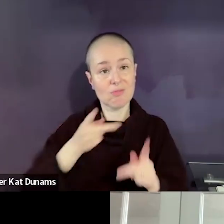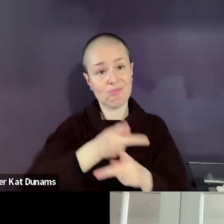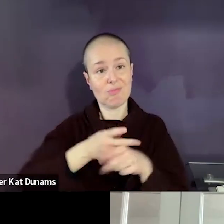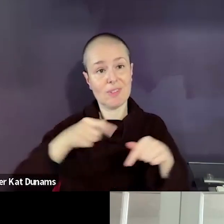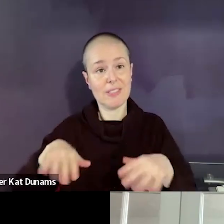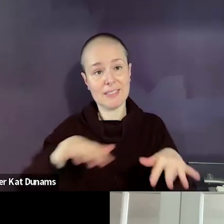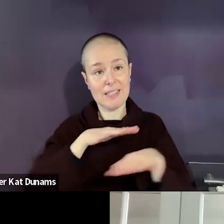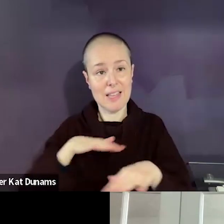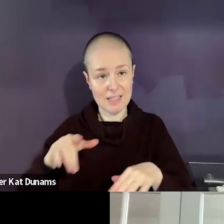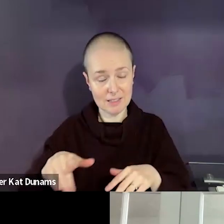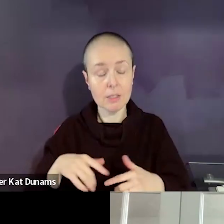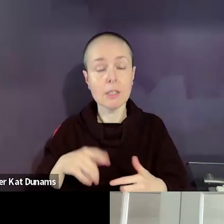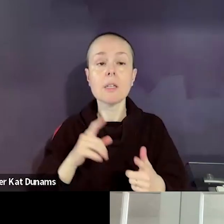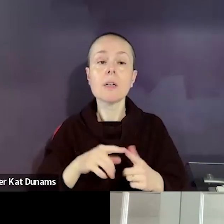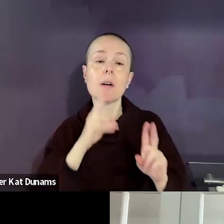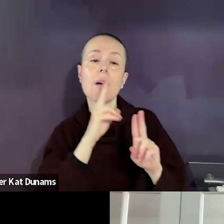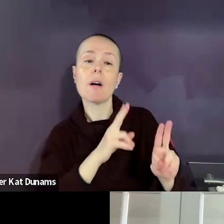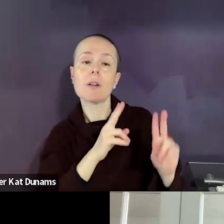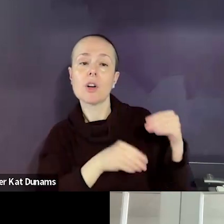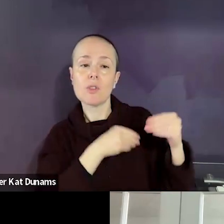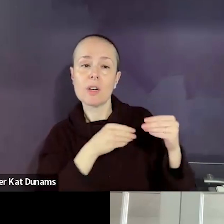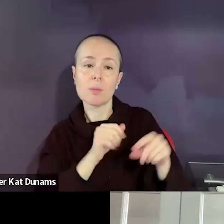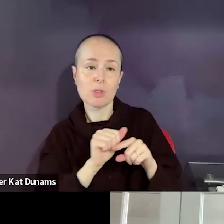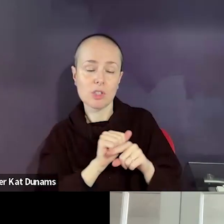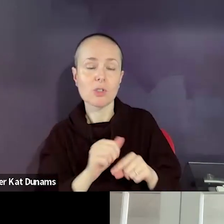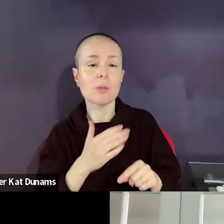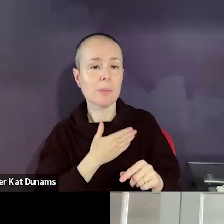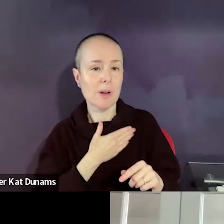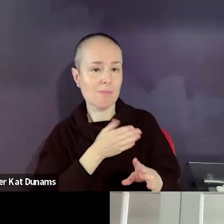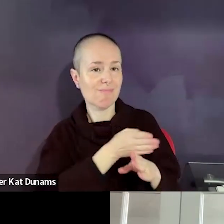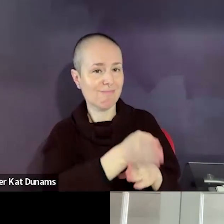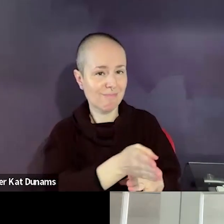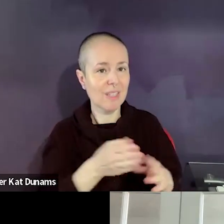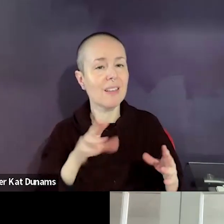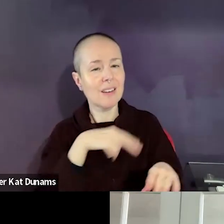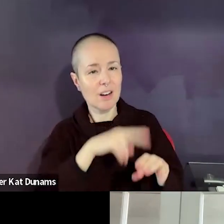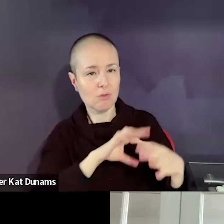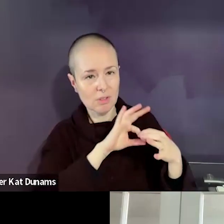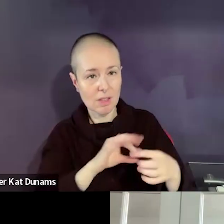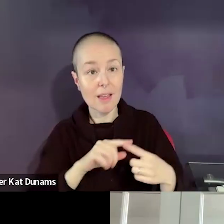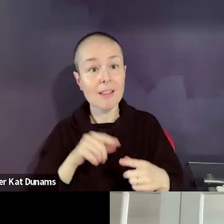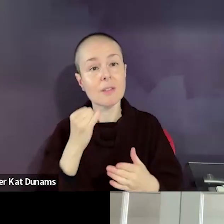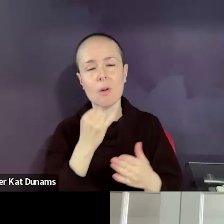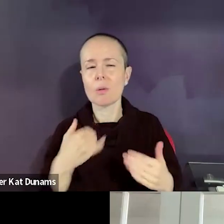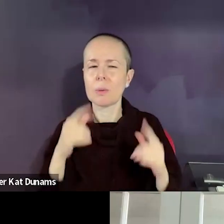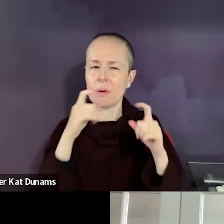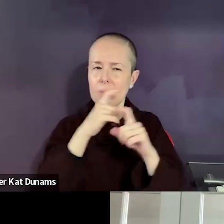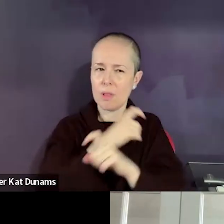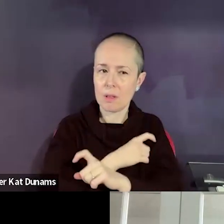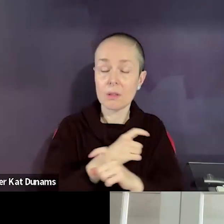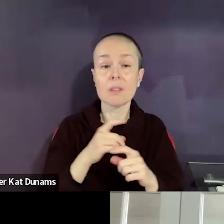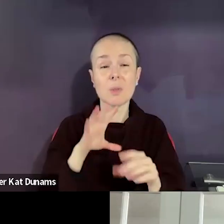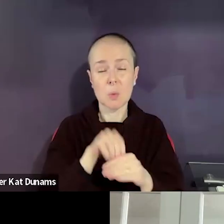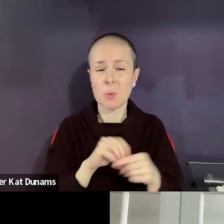We also honor the hereditary practitioners of Bharatanatyam and acknowledge the complex history of this art, including harm towards